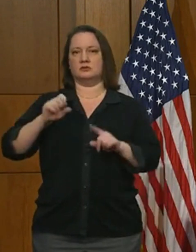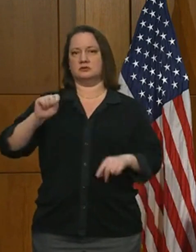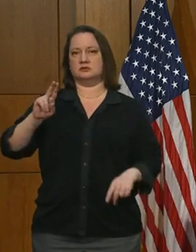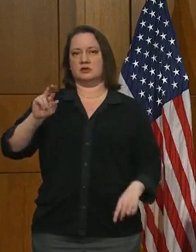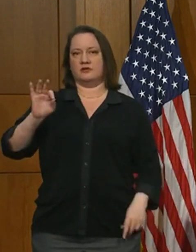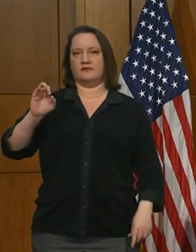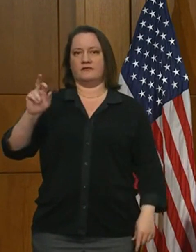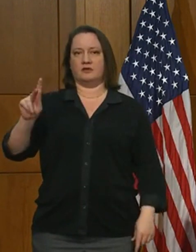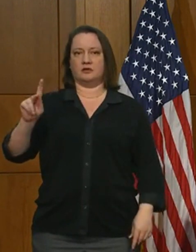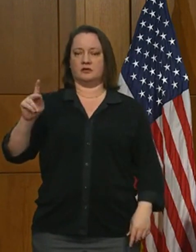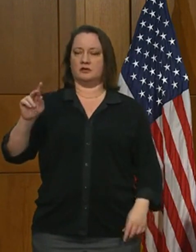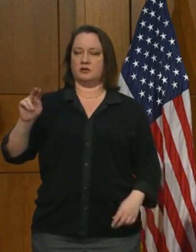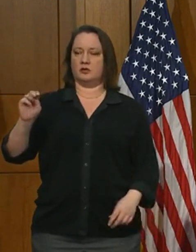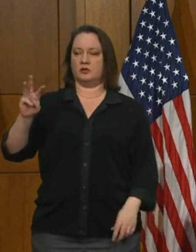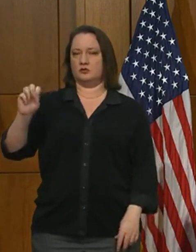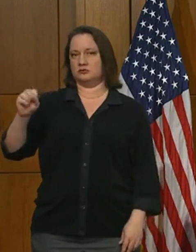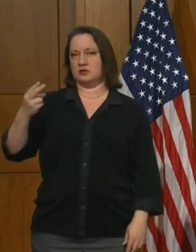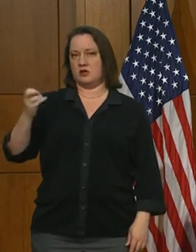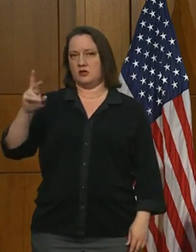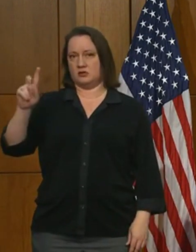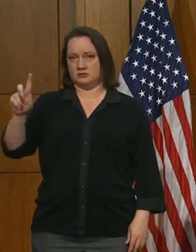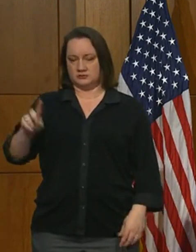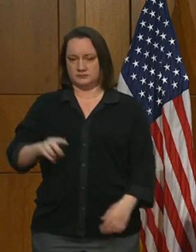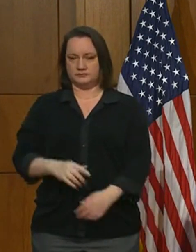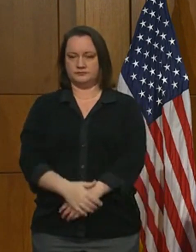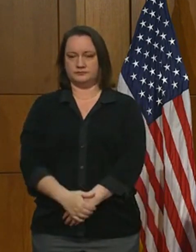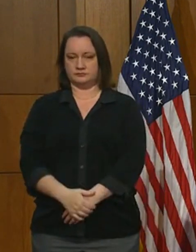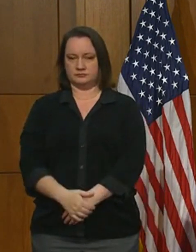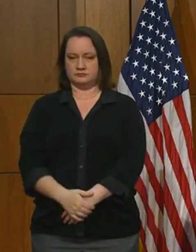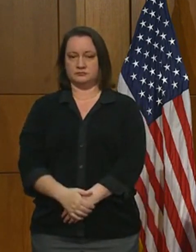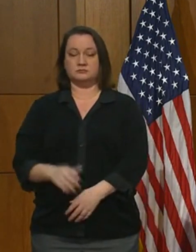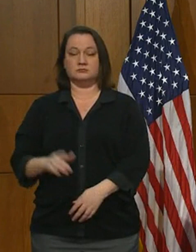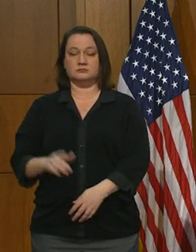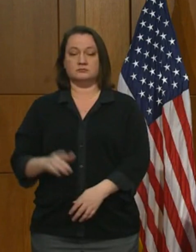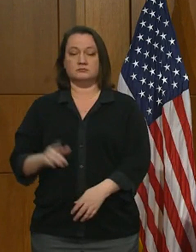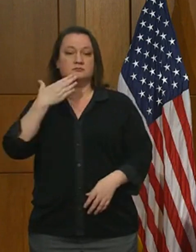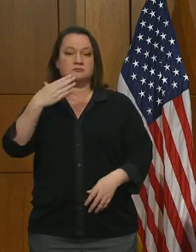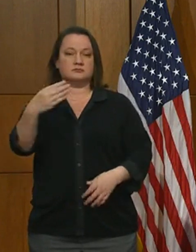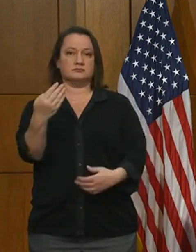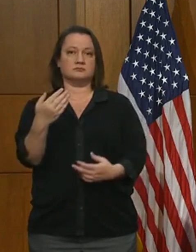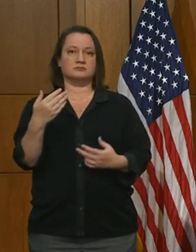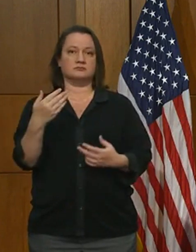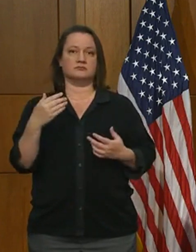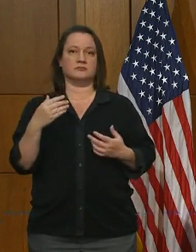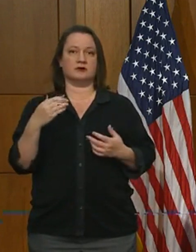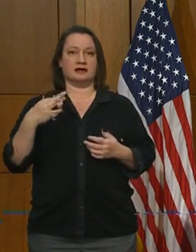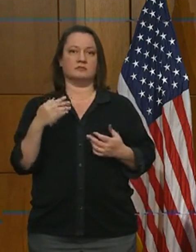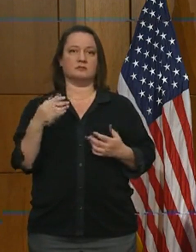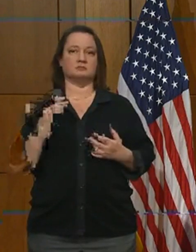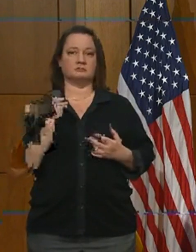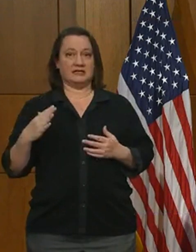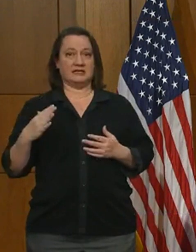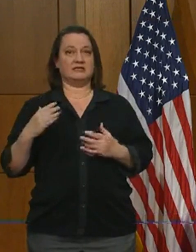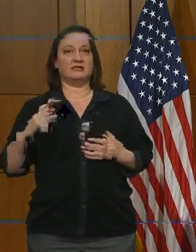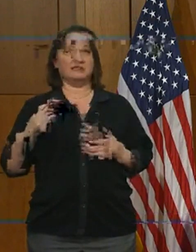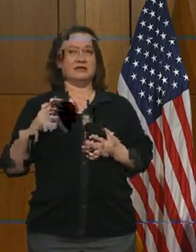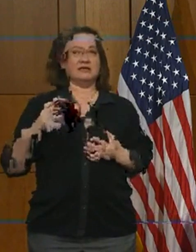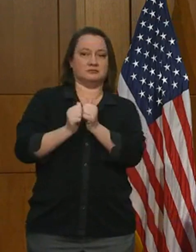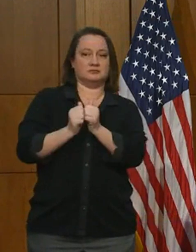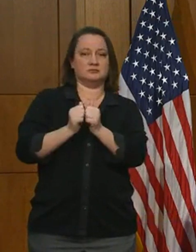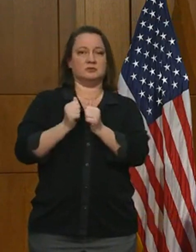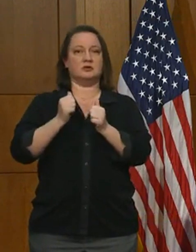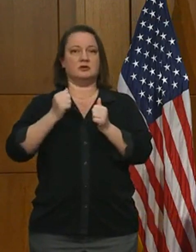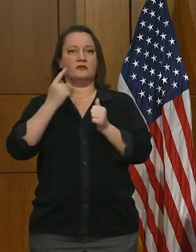Thank you. Candidates for local election on the November ballot are facing a June 9th deadline to get their signatures turned in, and that's only 3